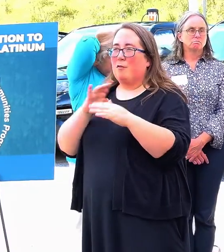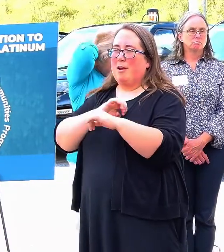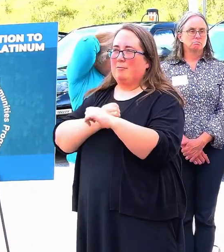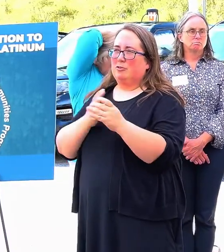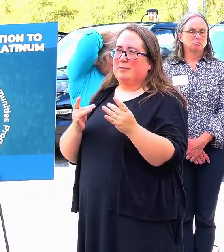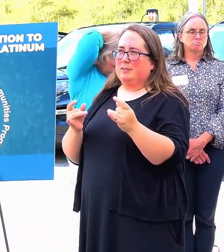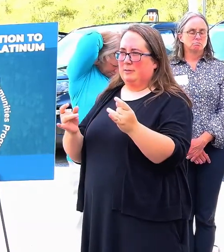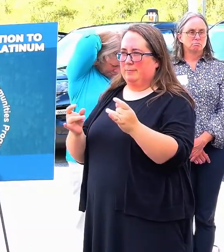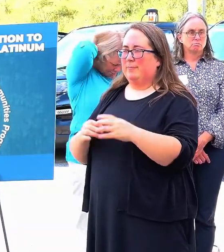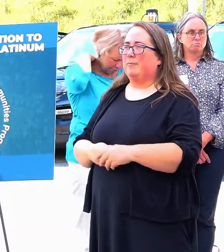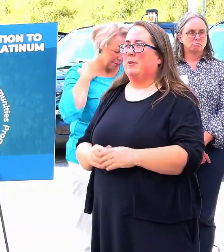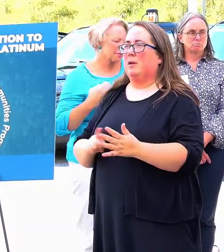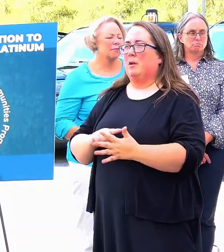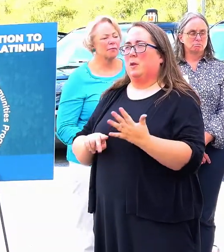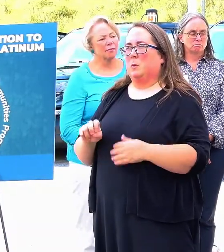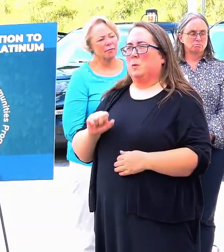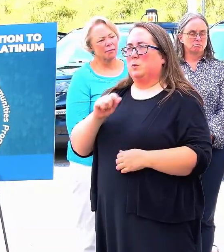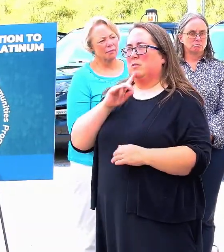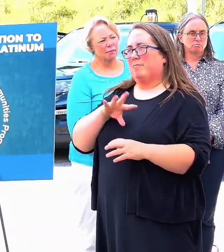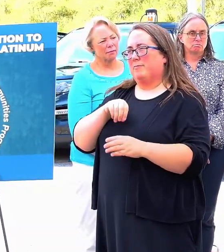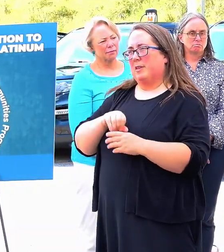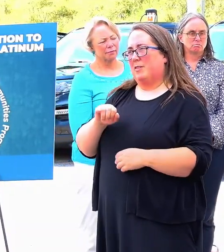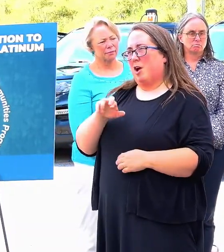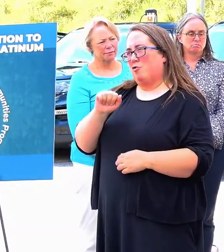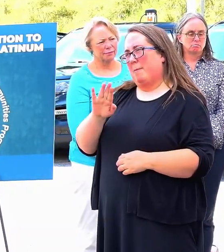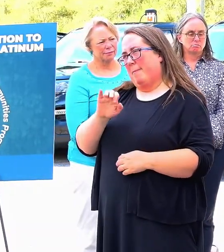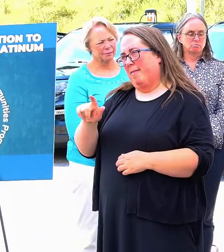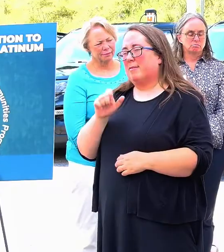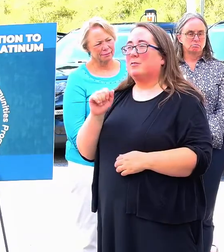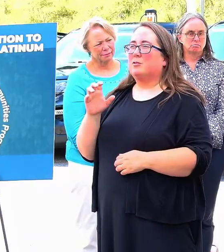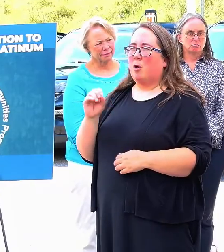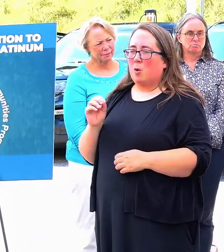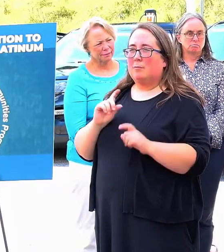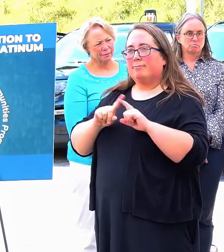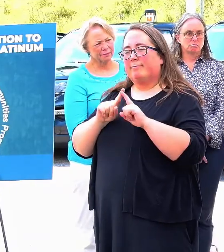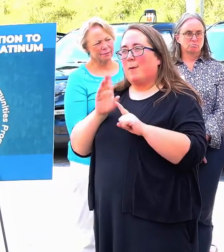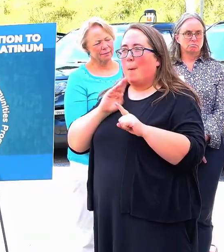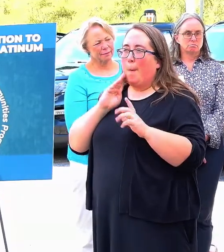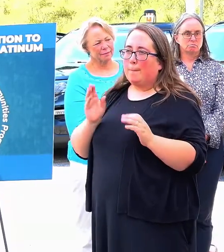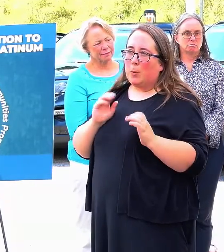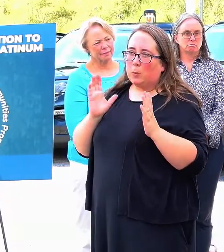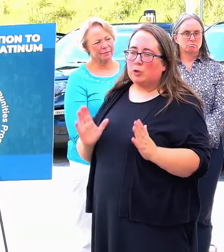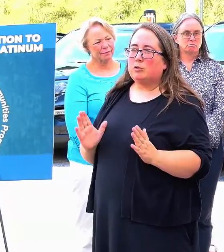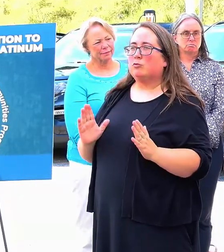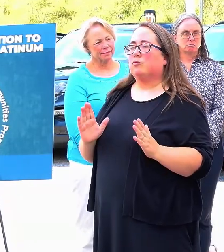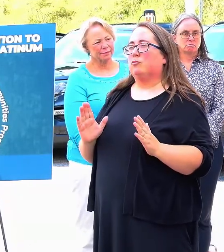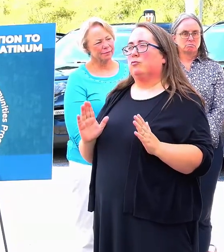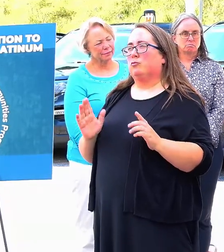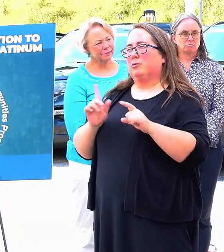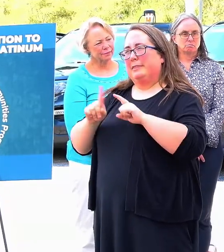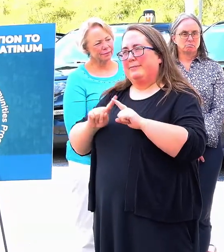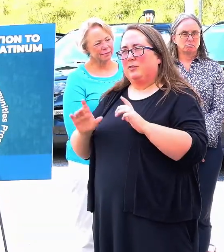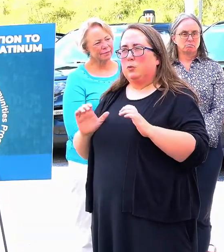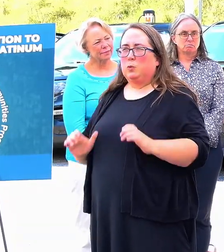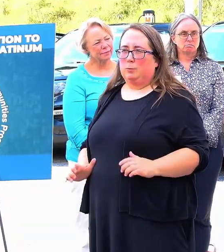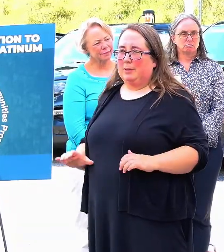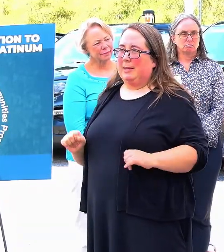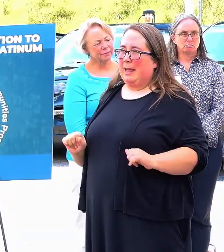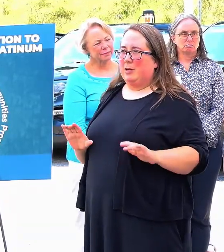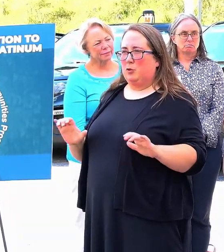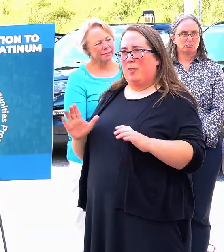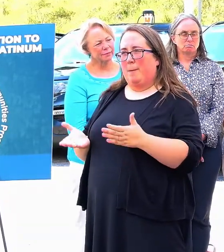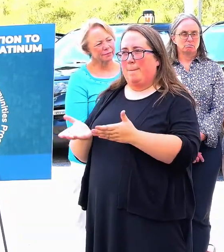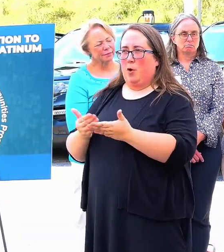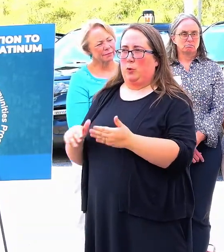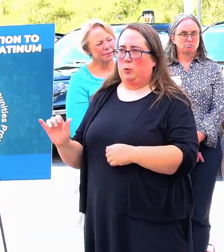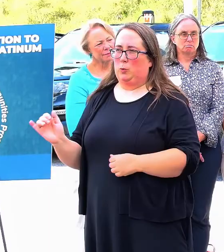efficiency. Those tools are in the IRA bill, so individual homeowners, individual consumers can do their